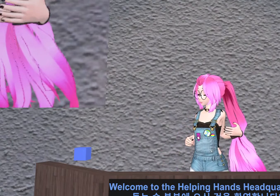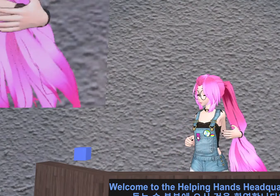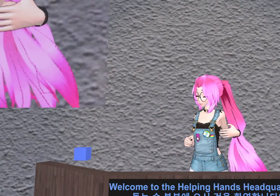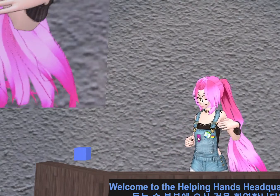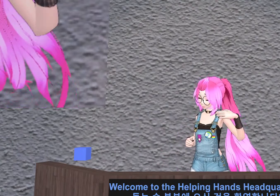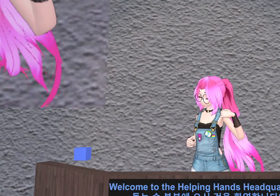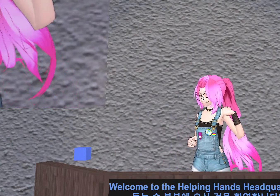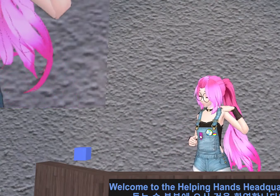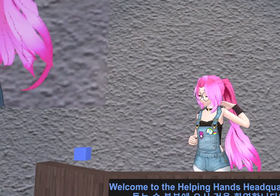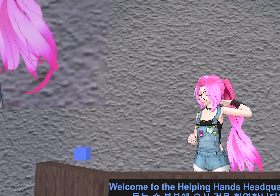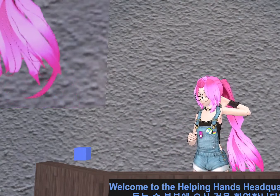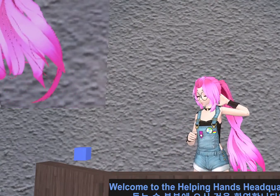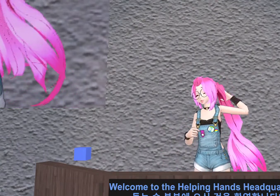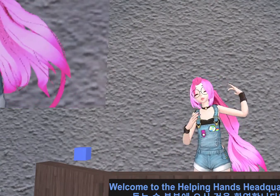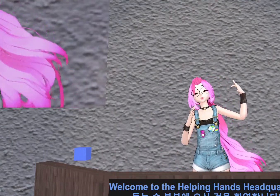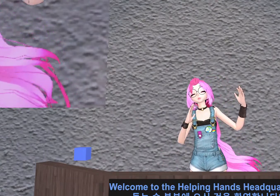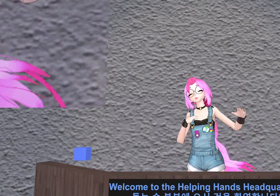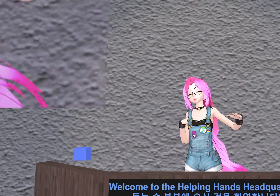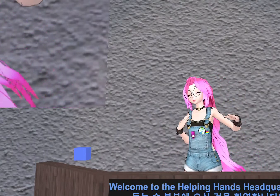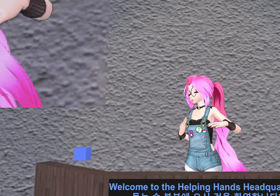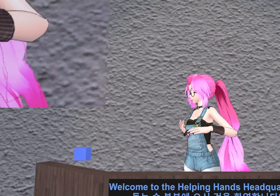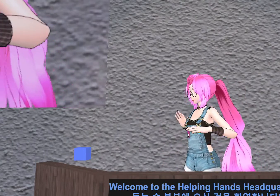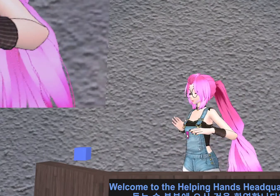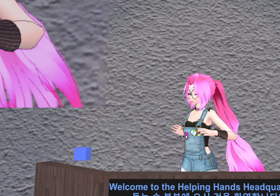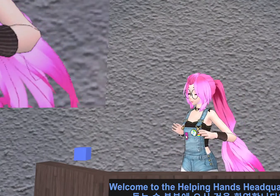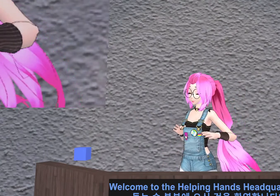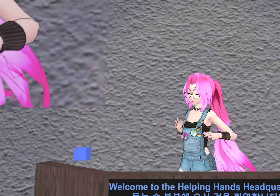the two. You have a question too? What's up?